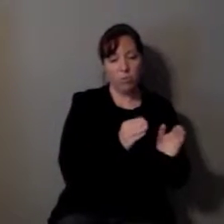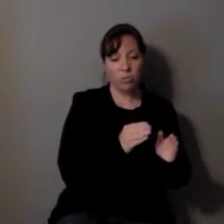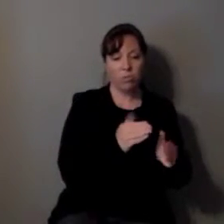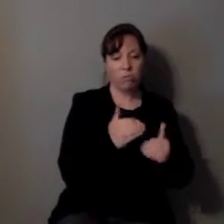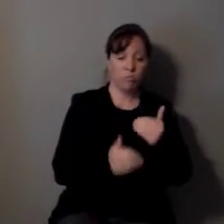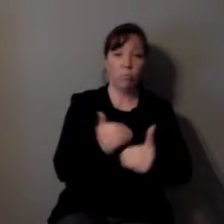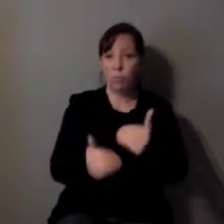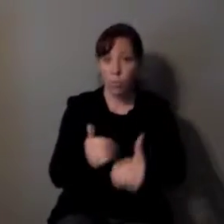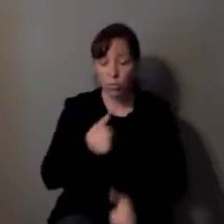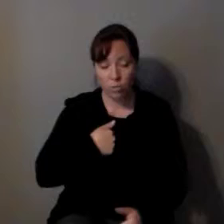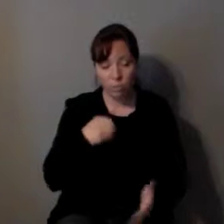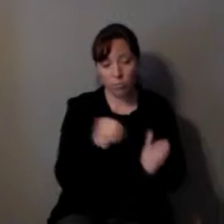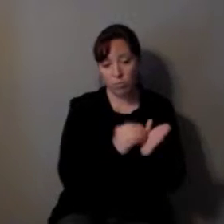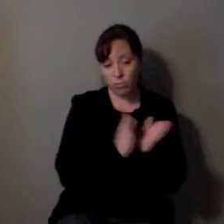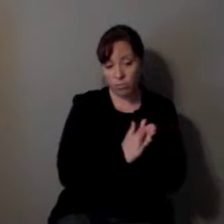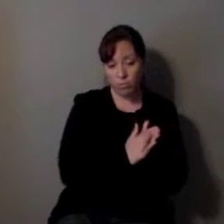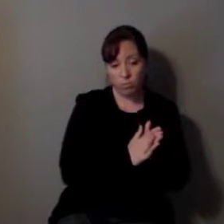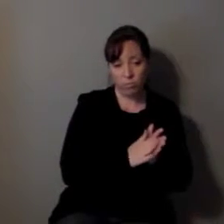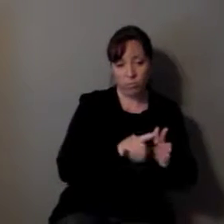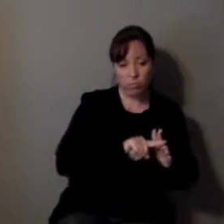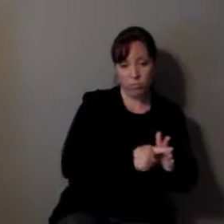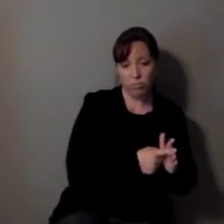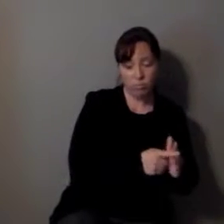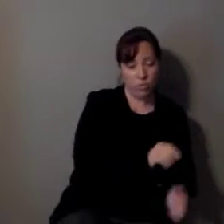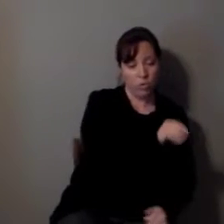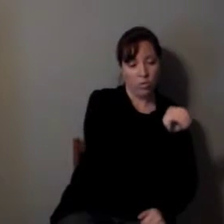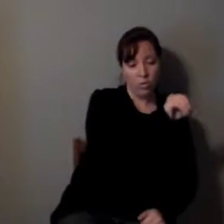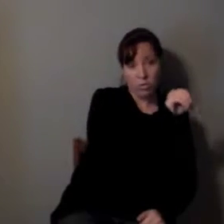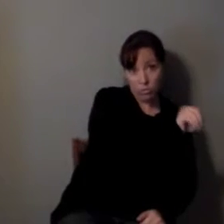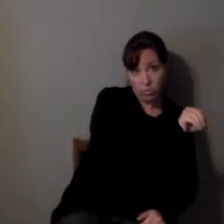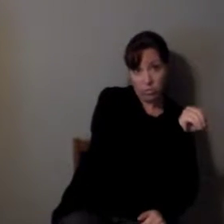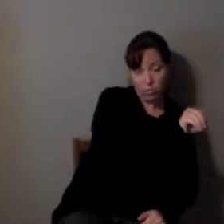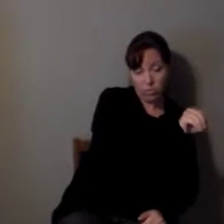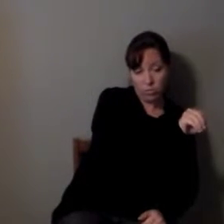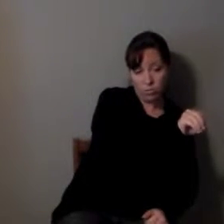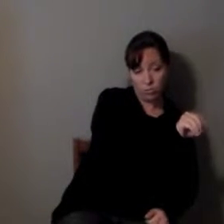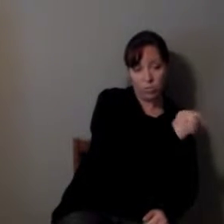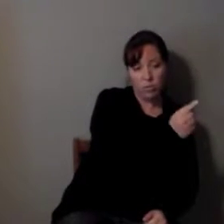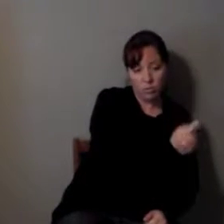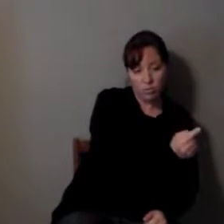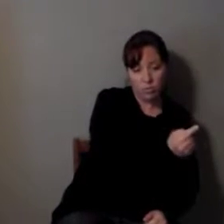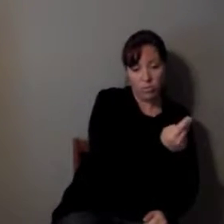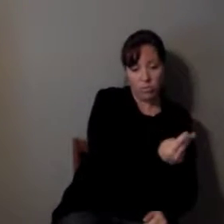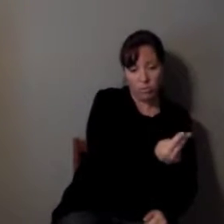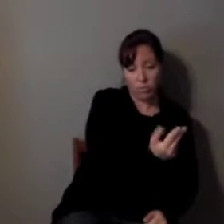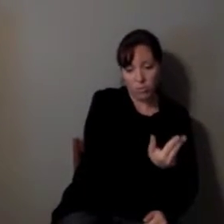Maybe you don't know, but now you know. And then you go to 1, 2, 3,